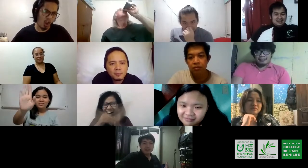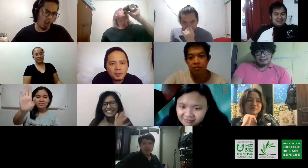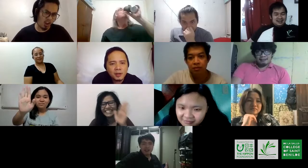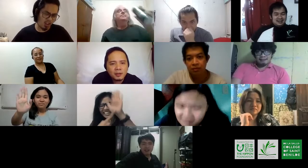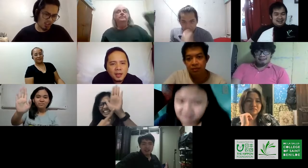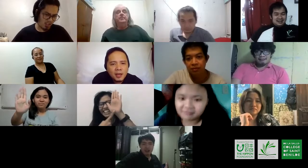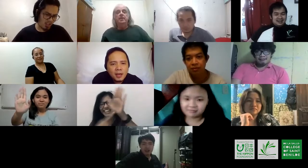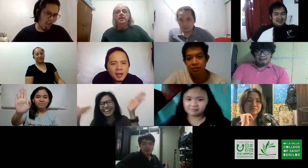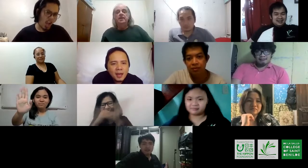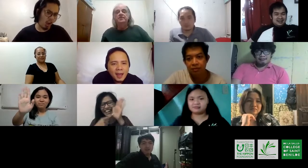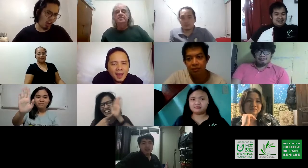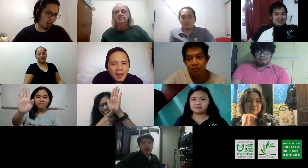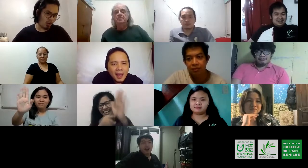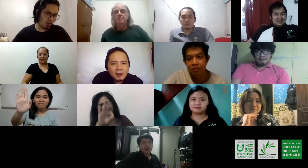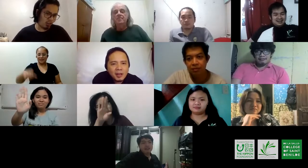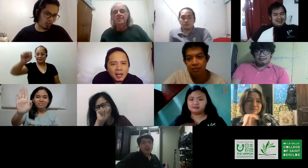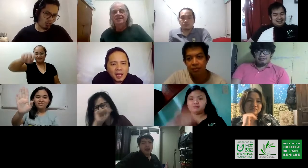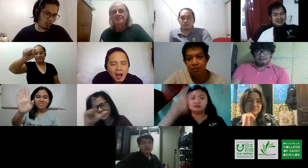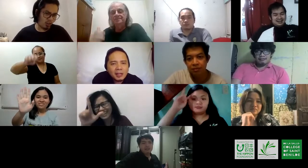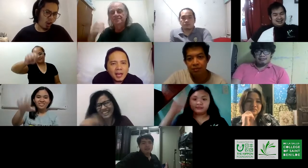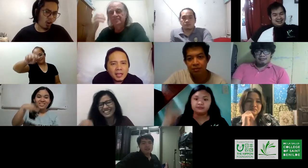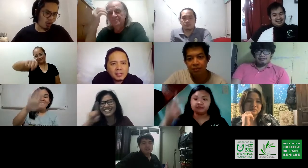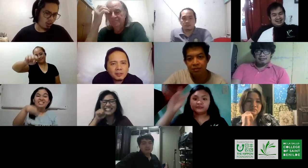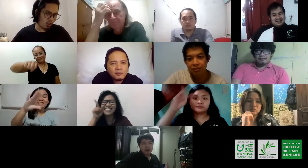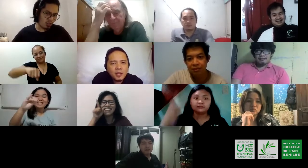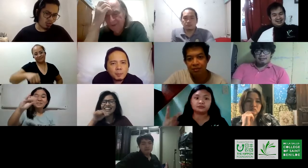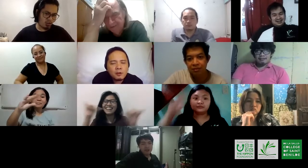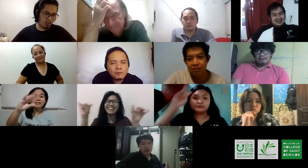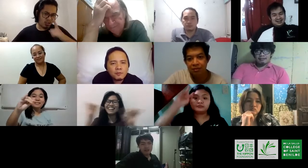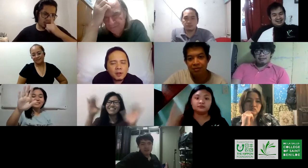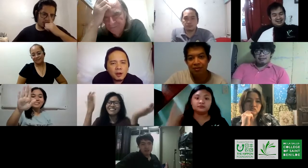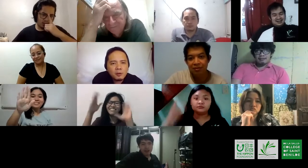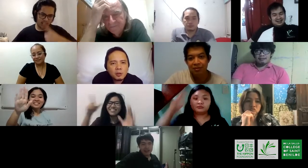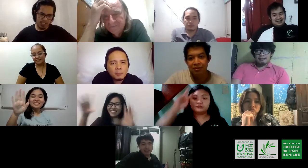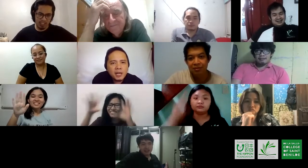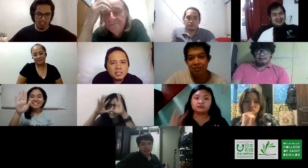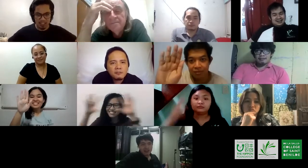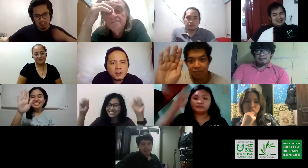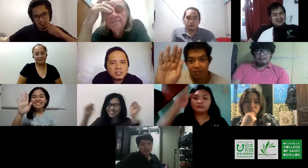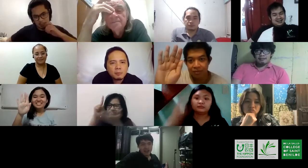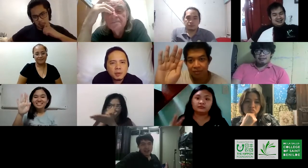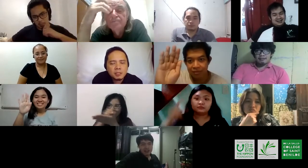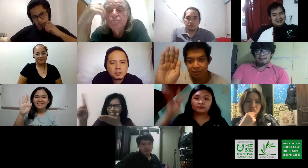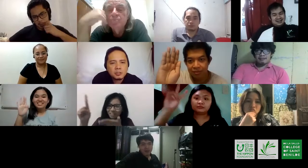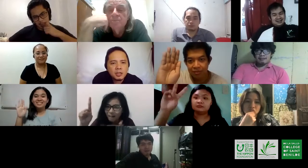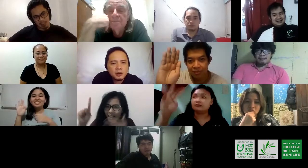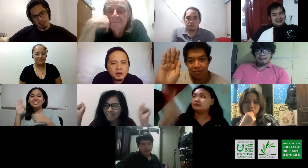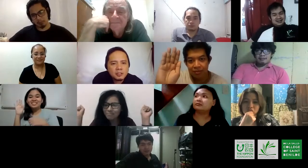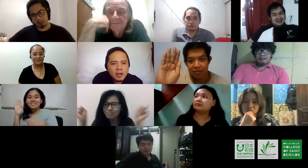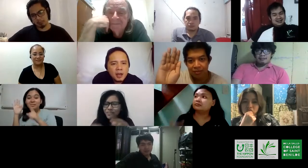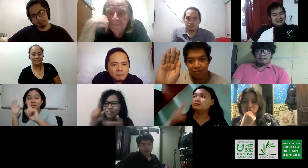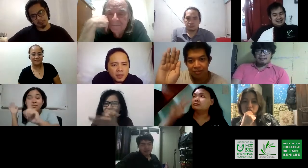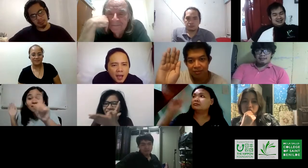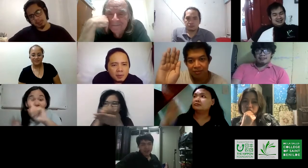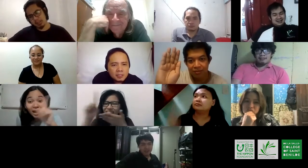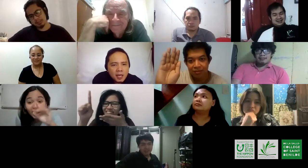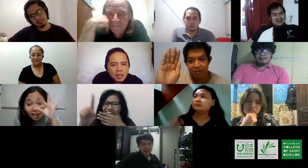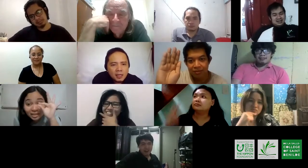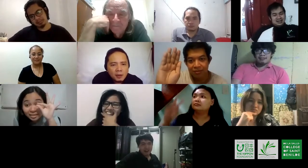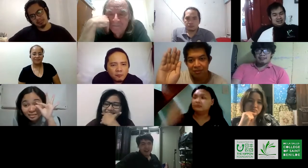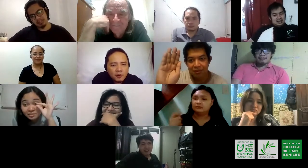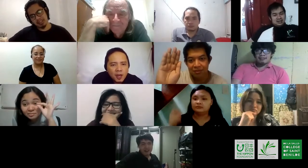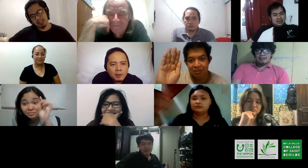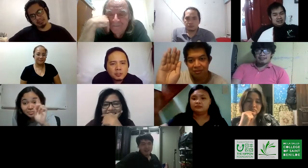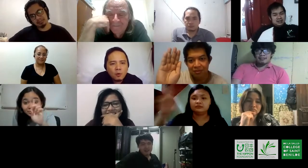for something. yes. And unlike in the Filipino, you know, to pass the FSL bill, it took years. Yami